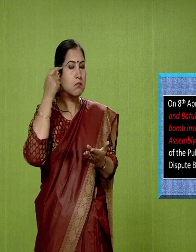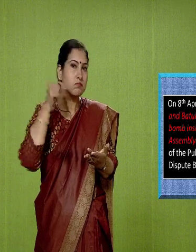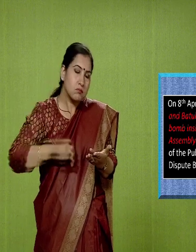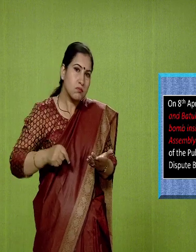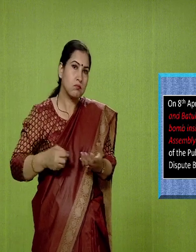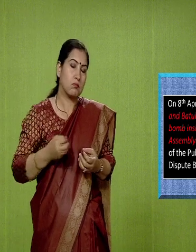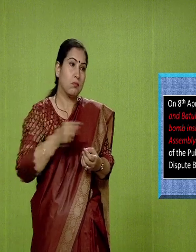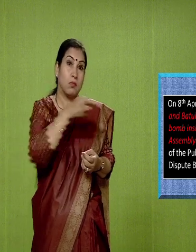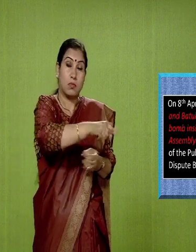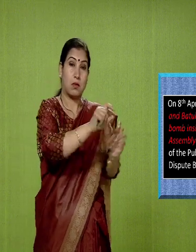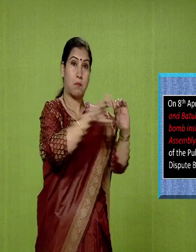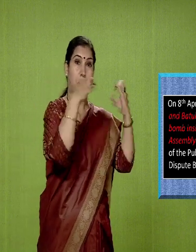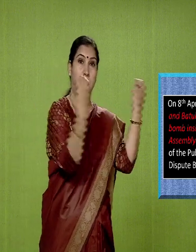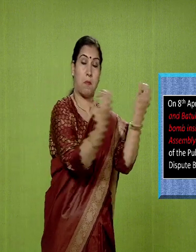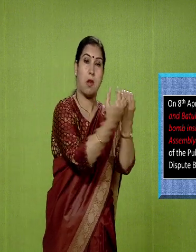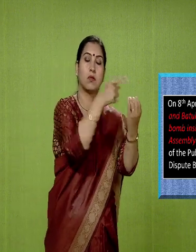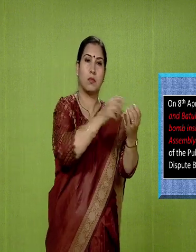and Trade Dispute Bill.